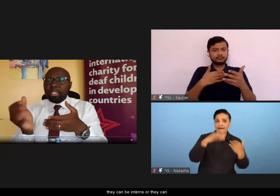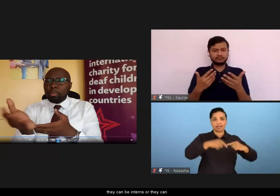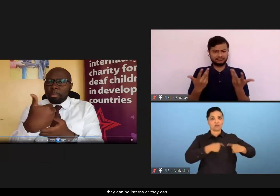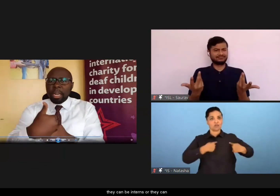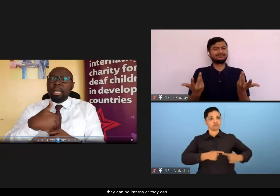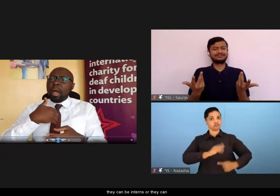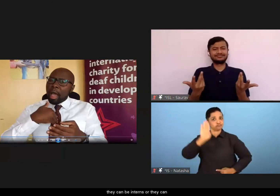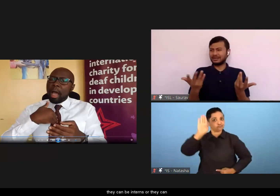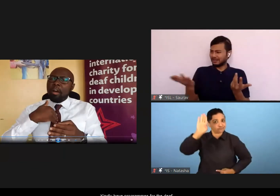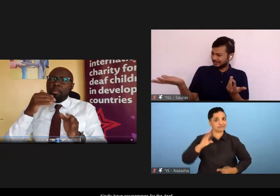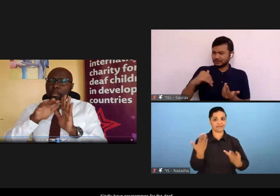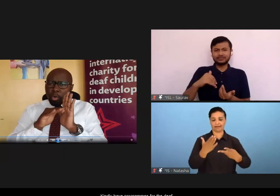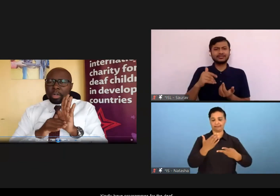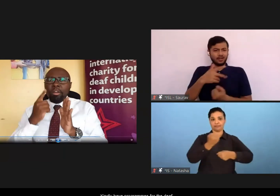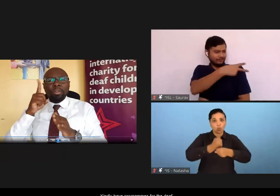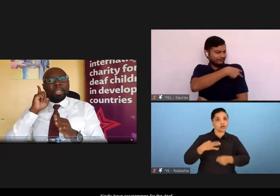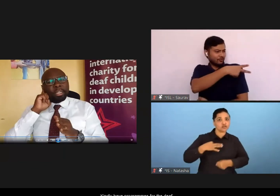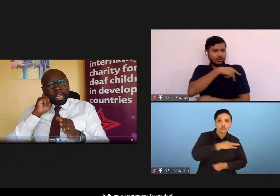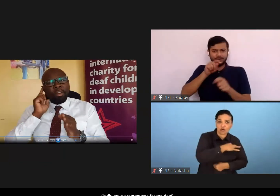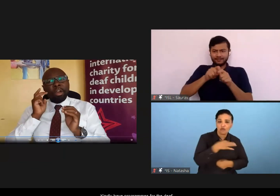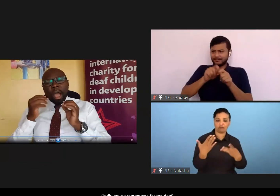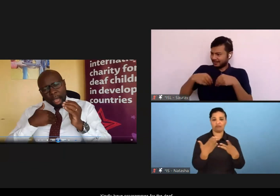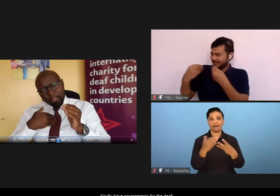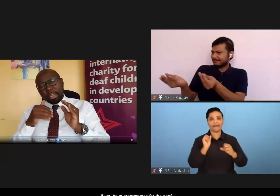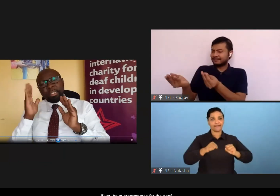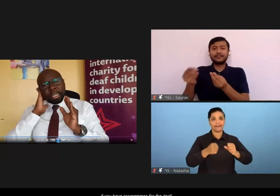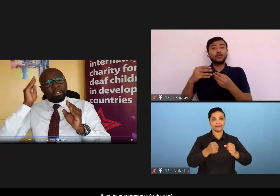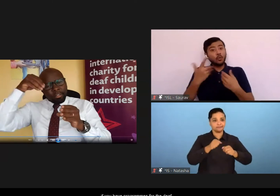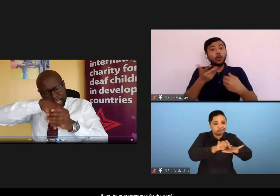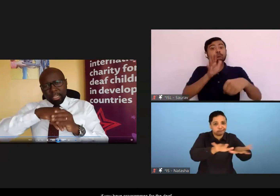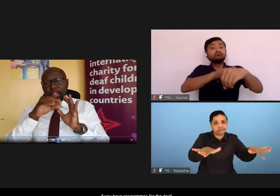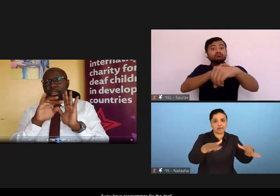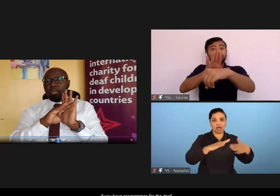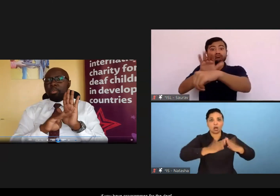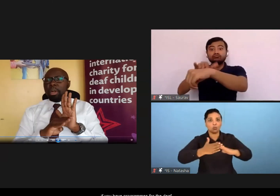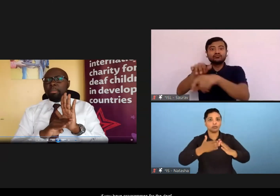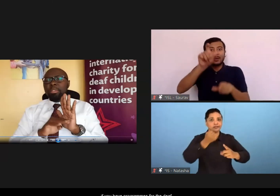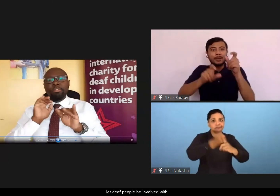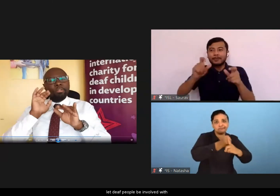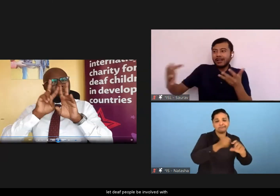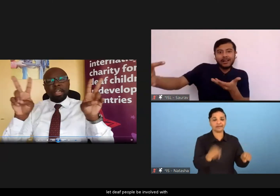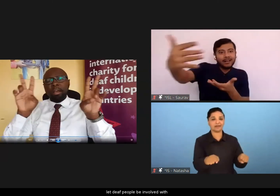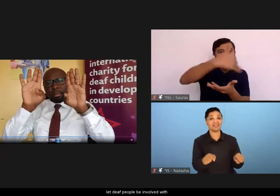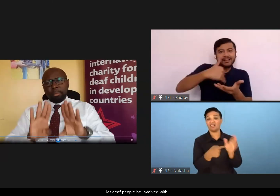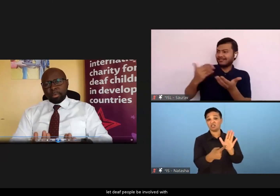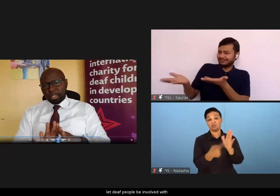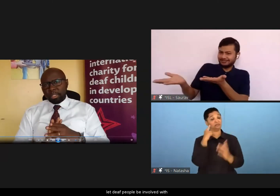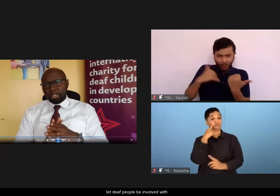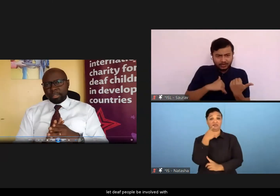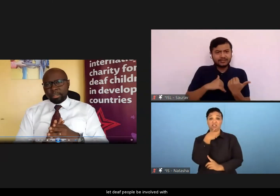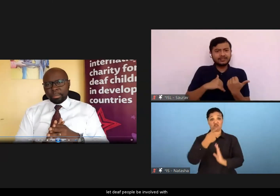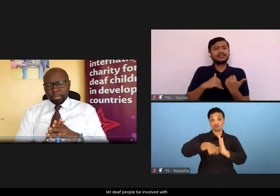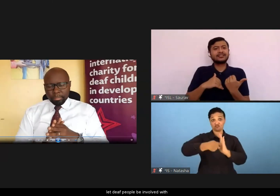interns, or they can be community mobilizers. Kindly have programs for the deaf. If you have programs for the deaf, let